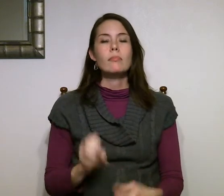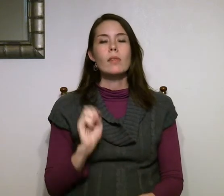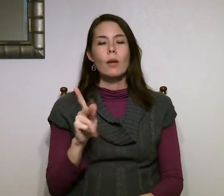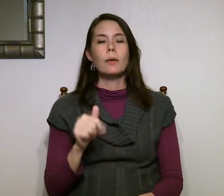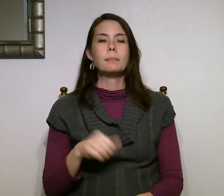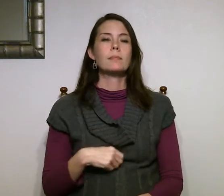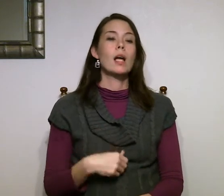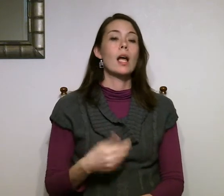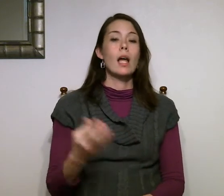1, 2,